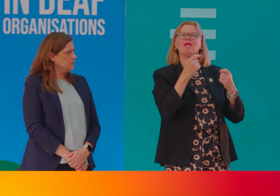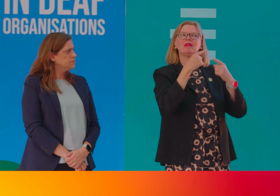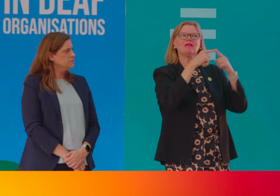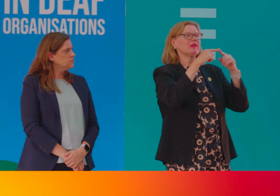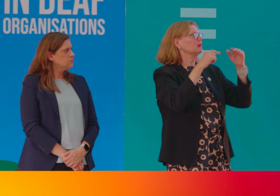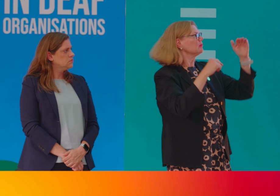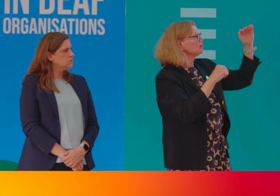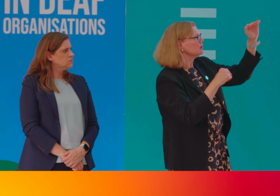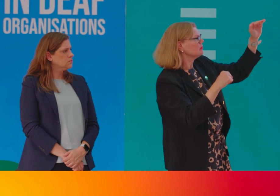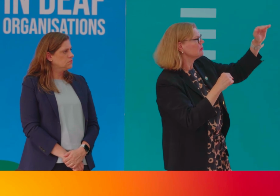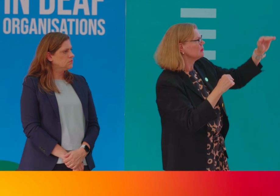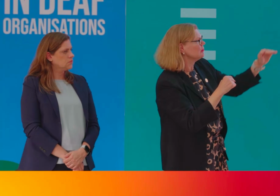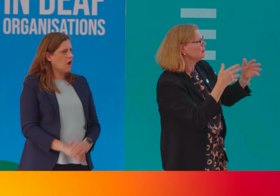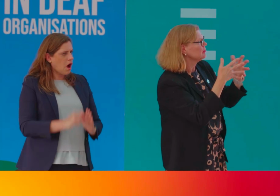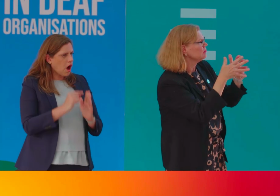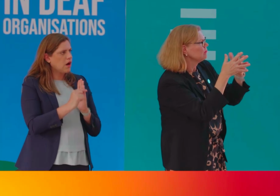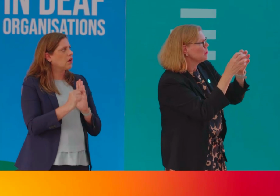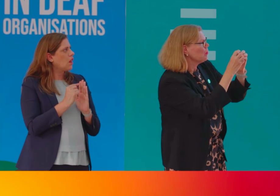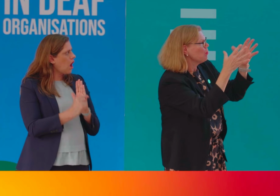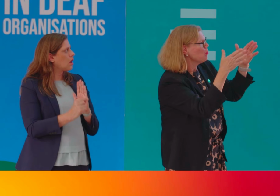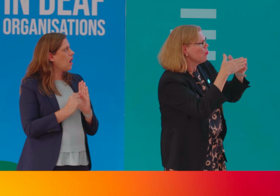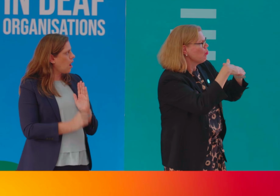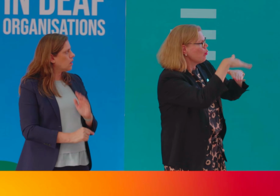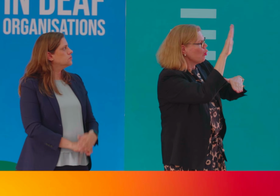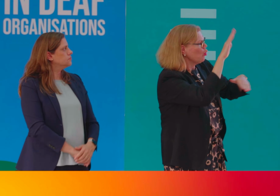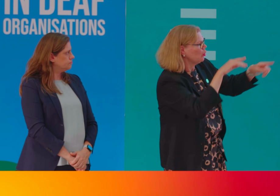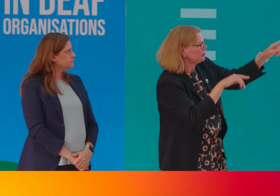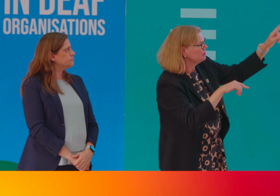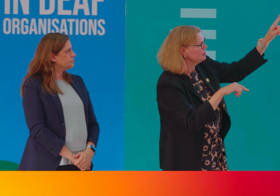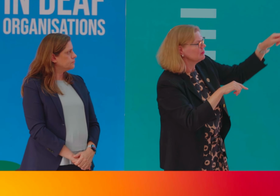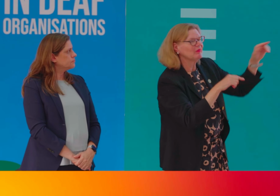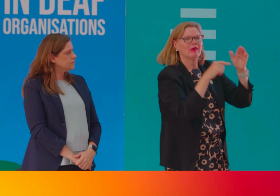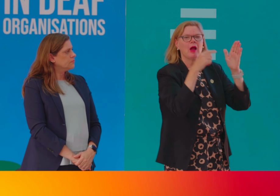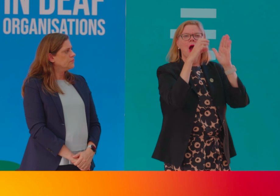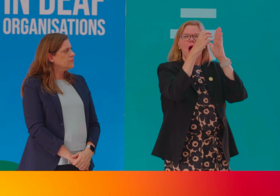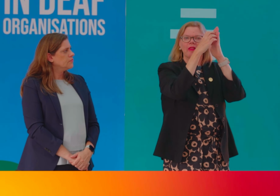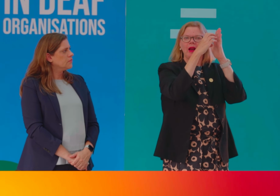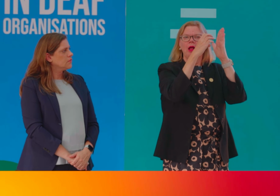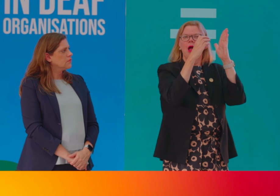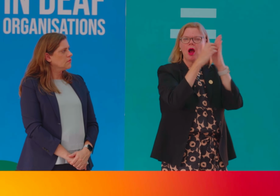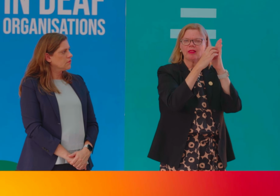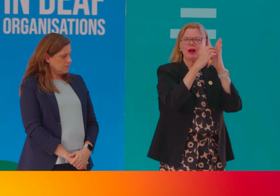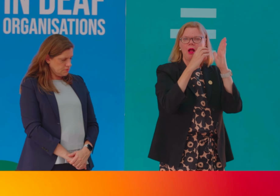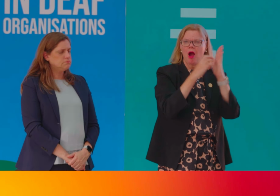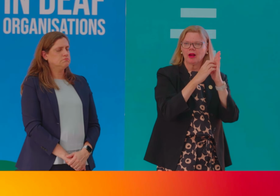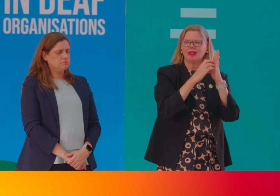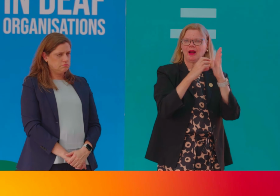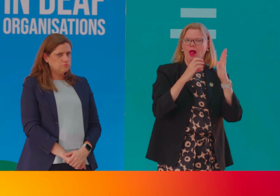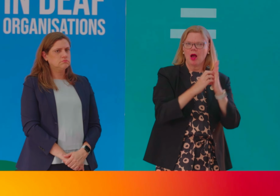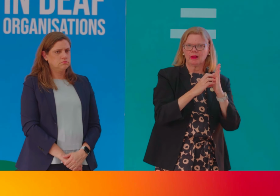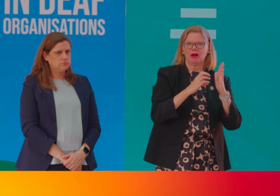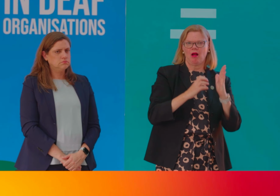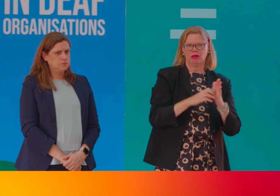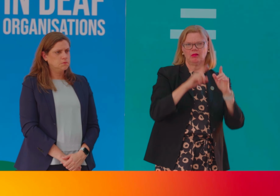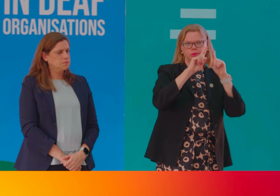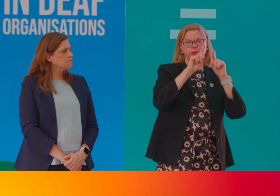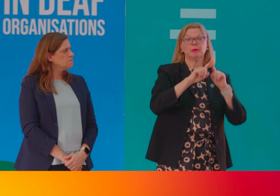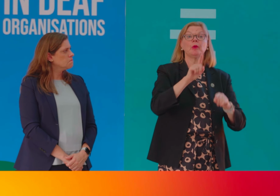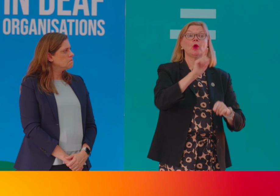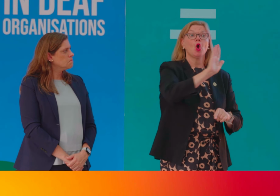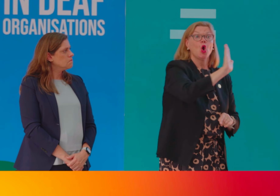articles, more than what we have presented here. If you can just enlarge the presentation a little bit. Thank you. It has